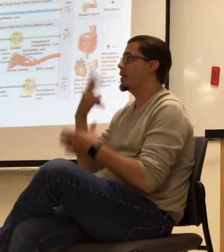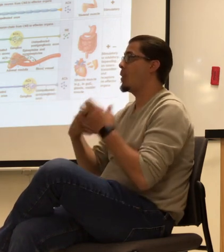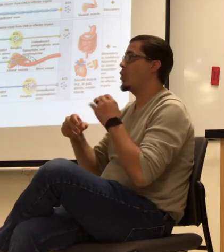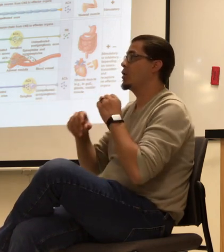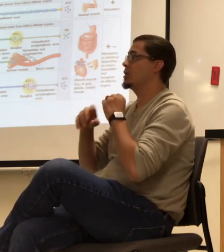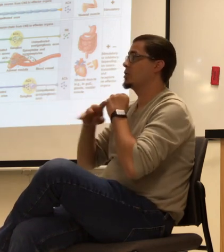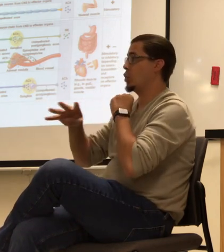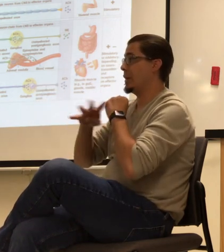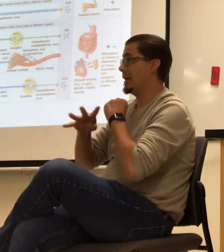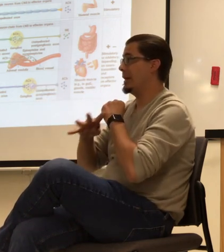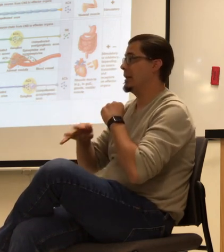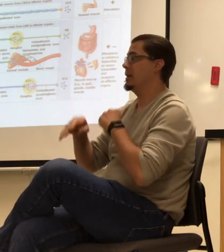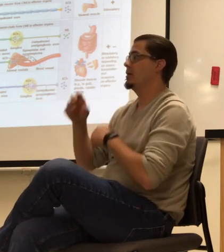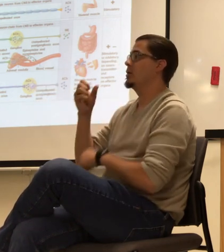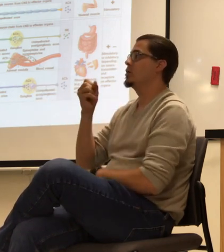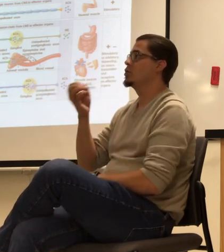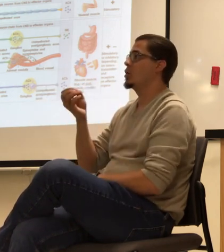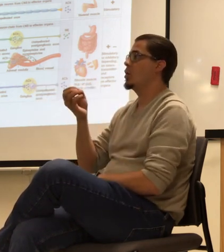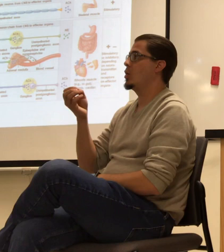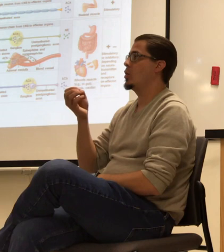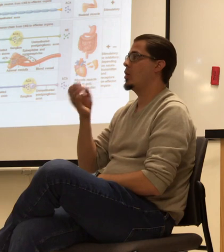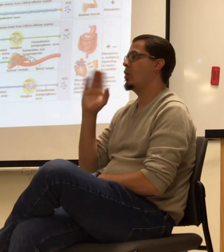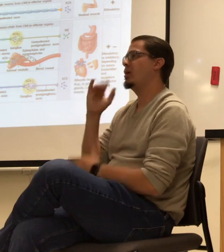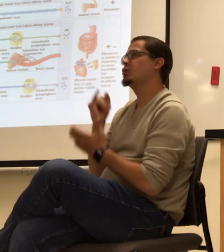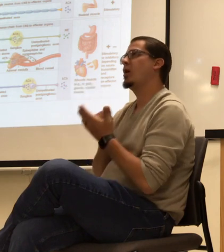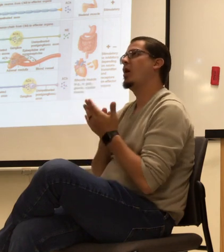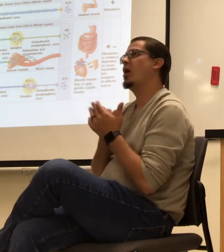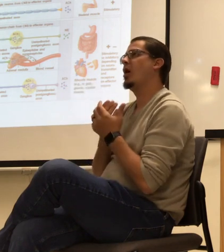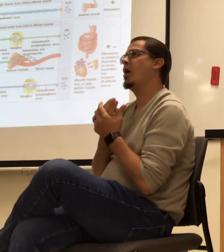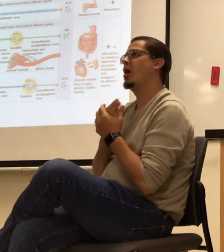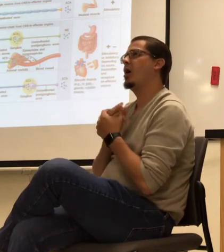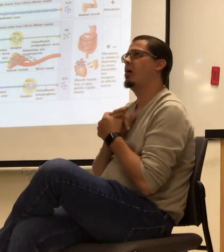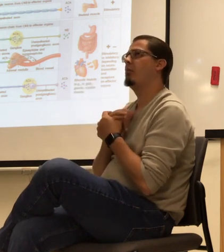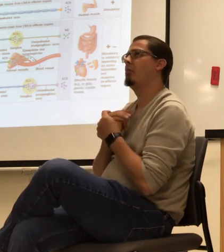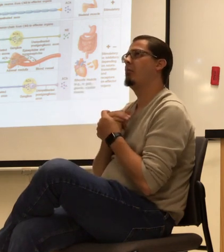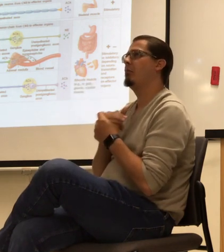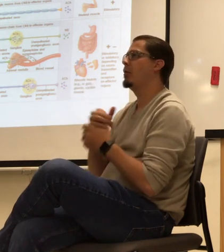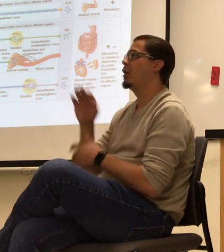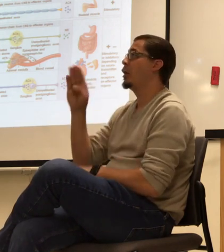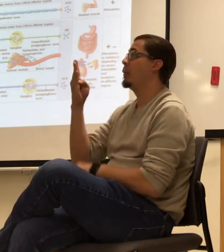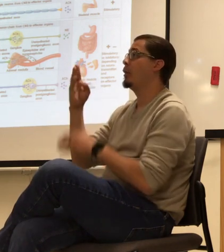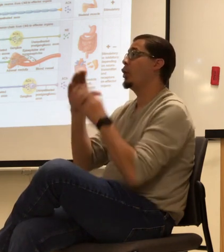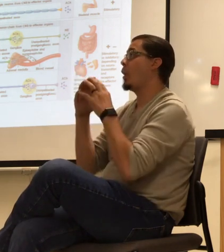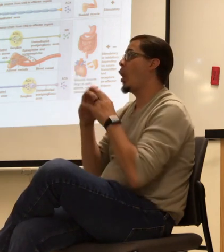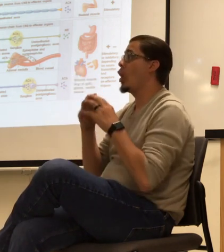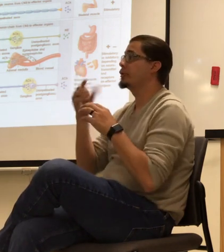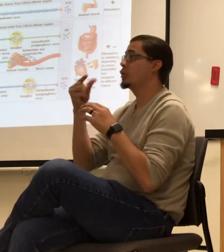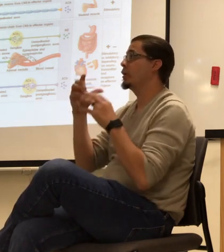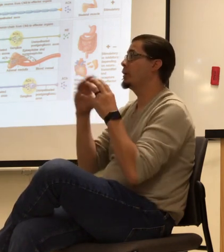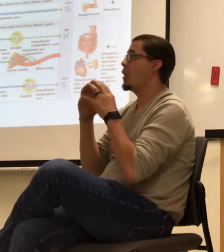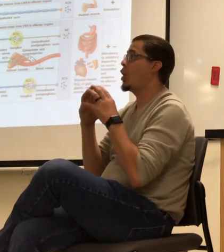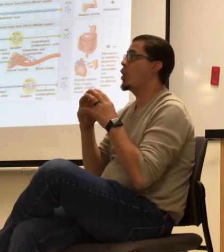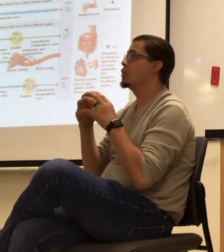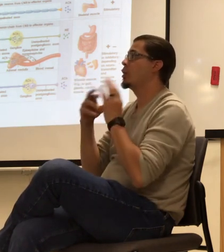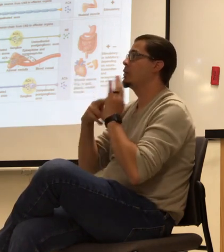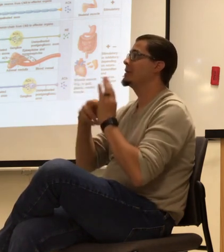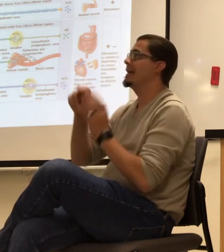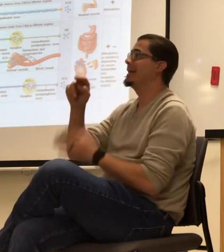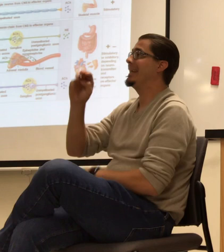secreted. So how about I'll draw blue balls and green balls to represent E and